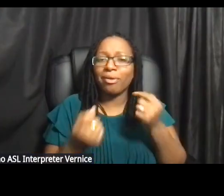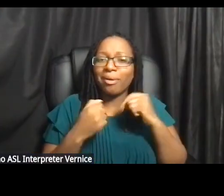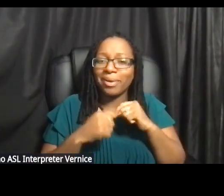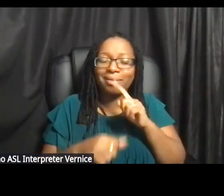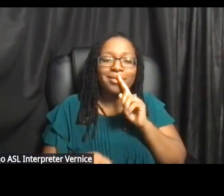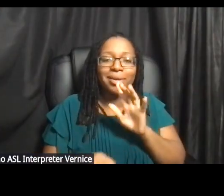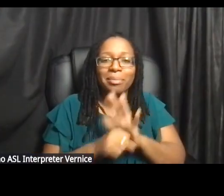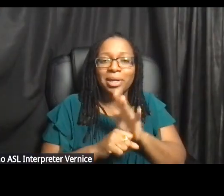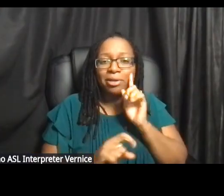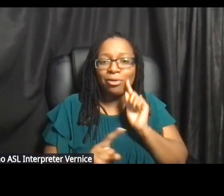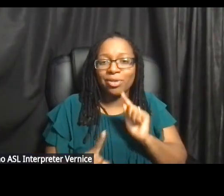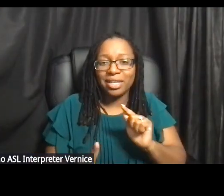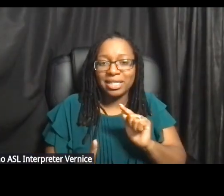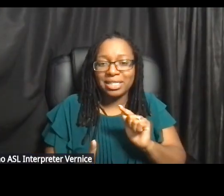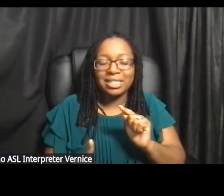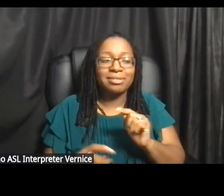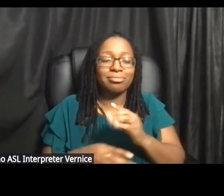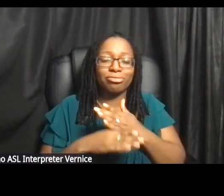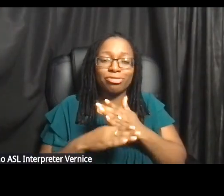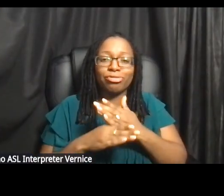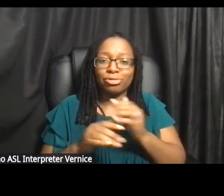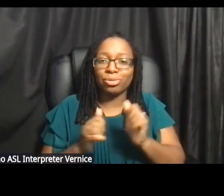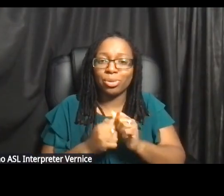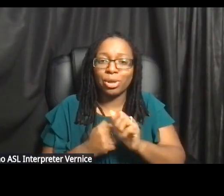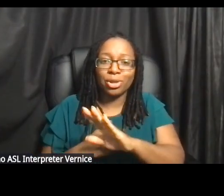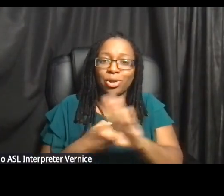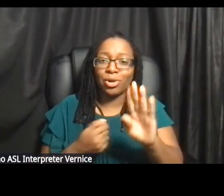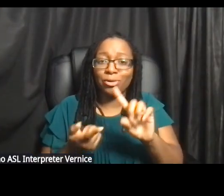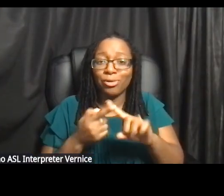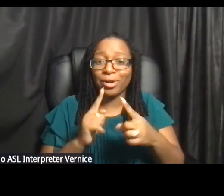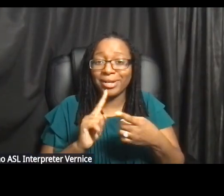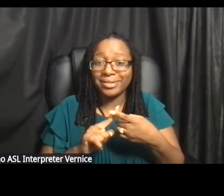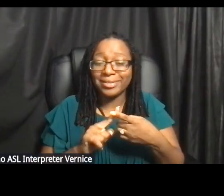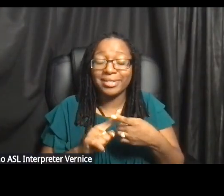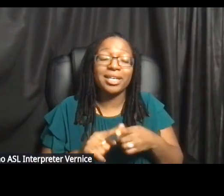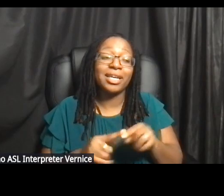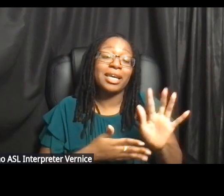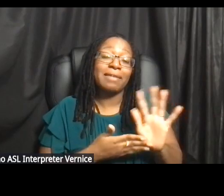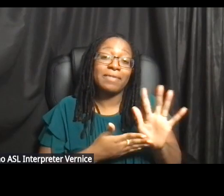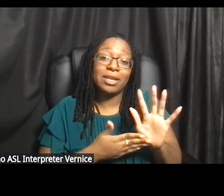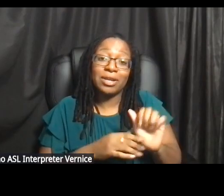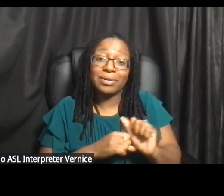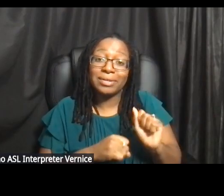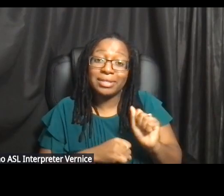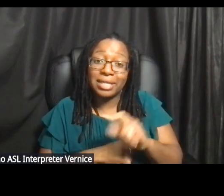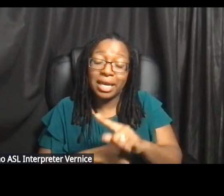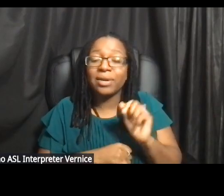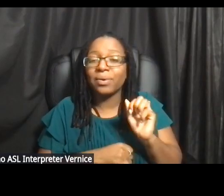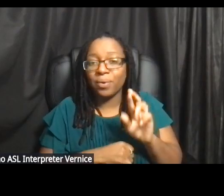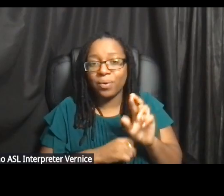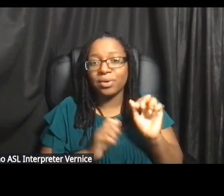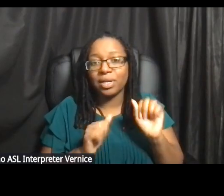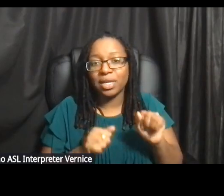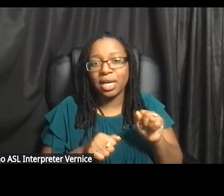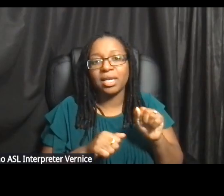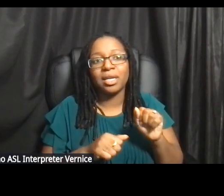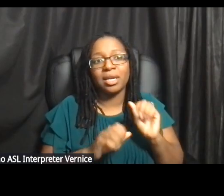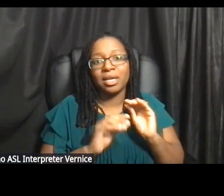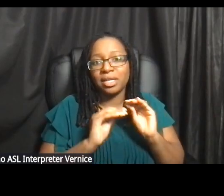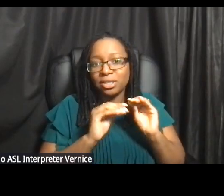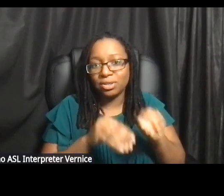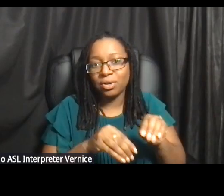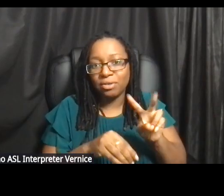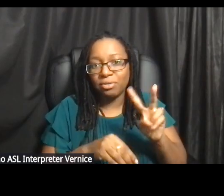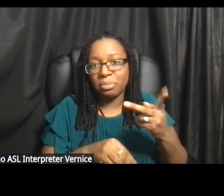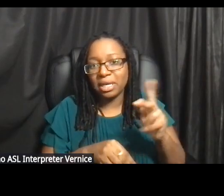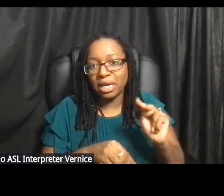this. Go share this with your friends. You can send them the video, or you can just make them install a VPN and a password manager. I don't care how many